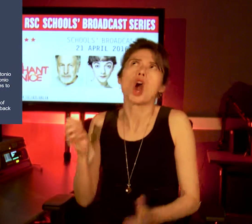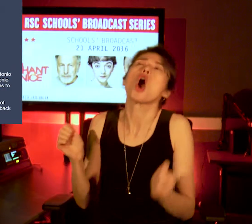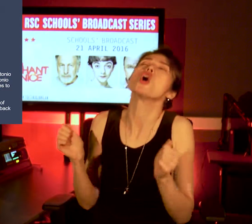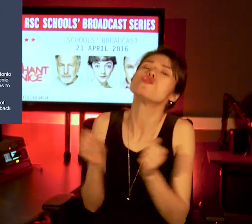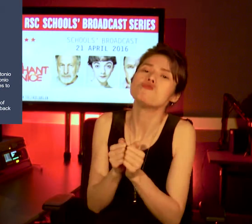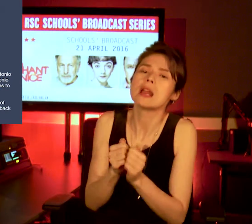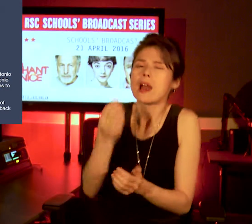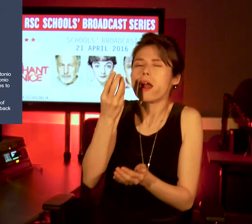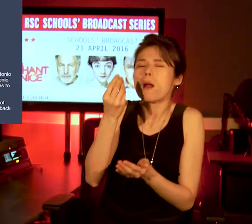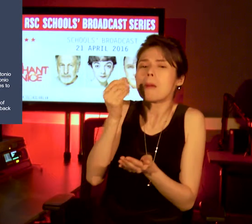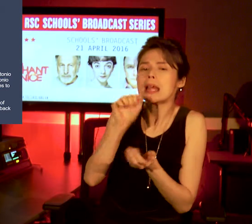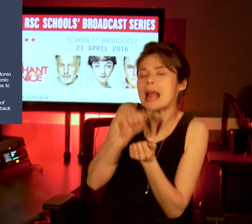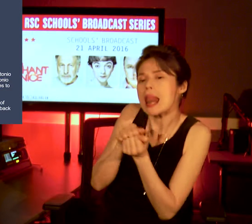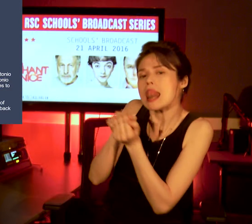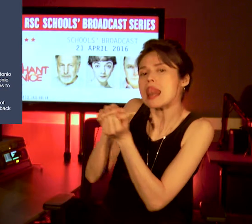agrees to lend him the money.